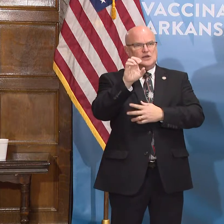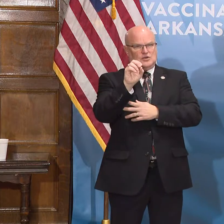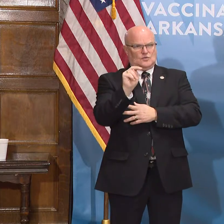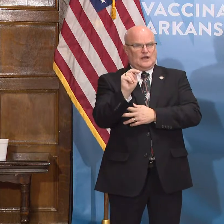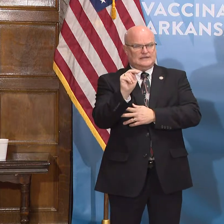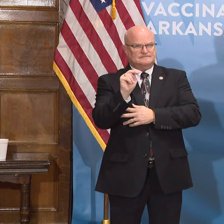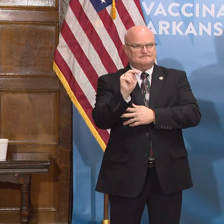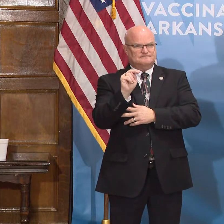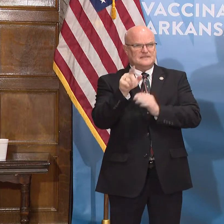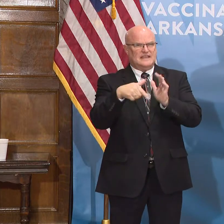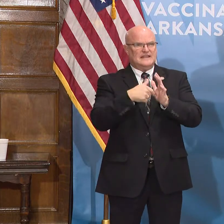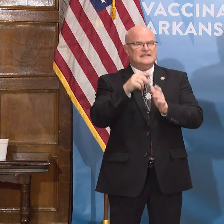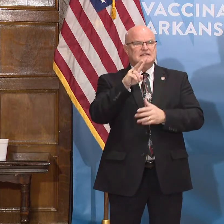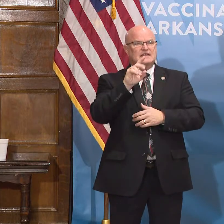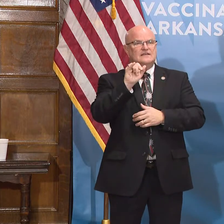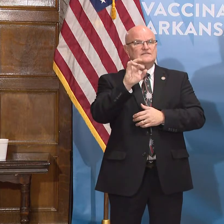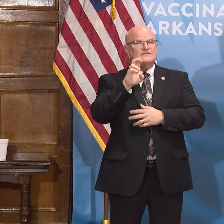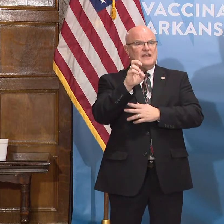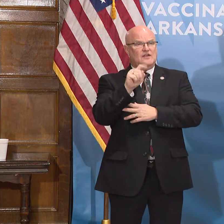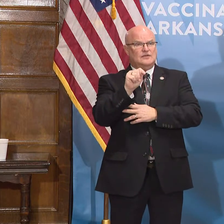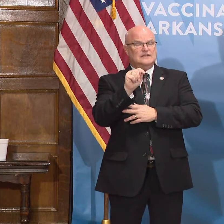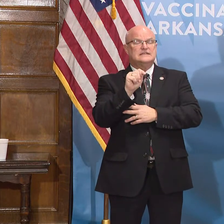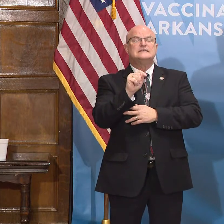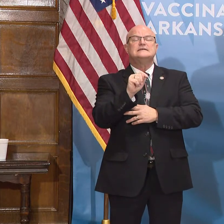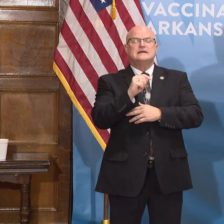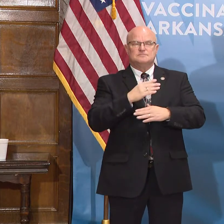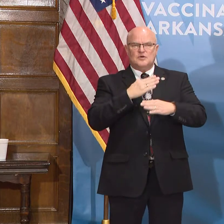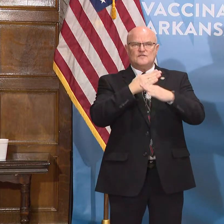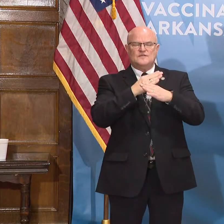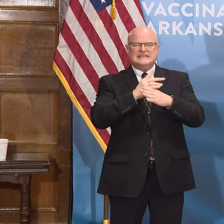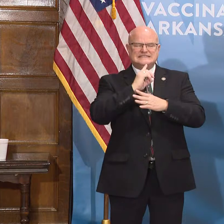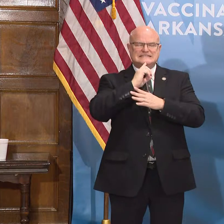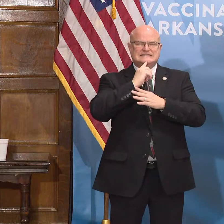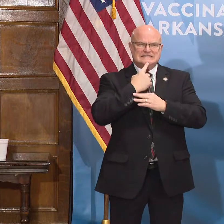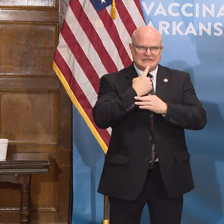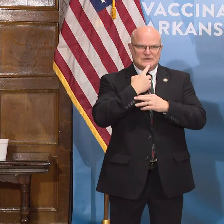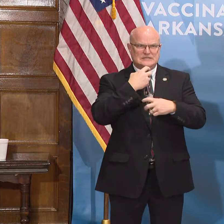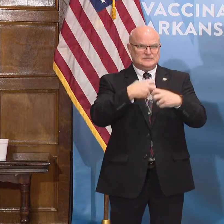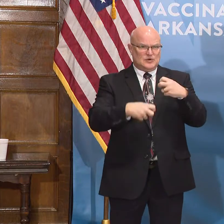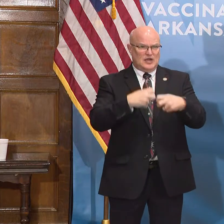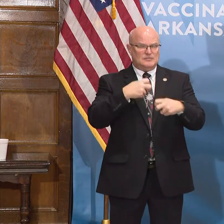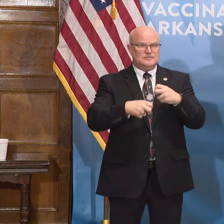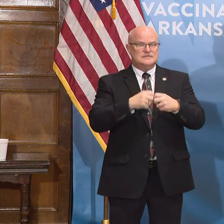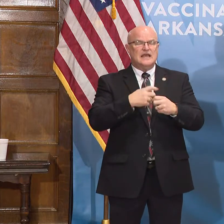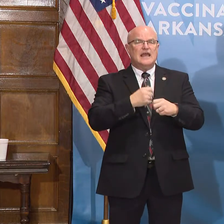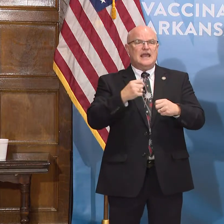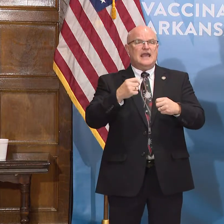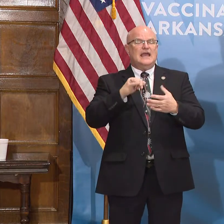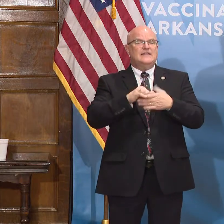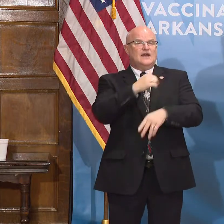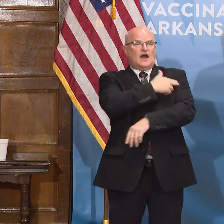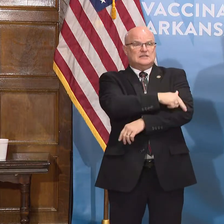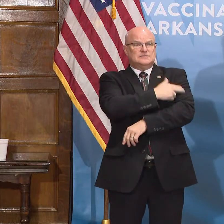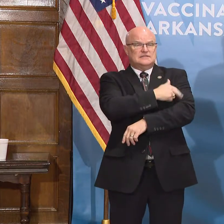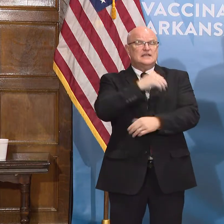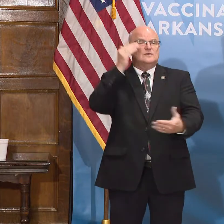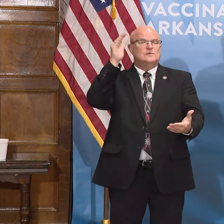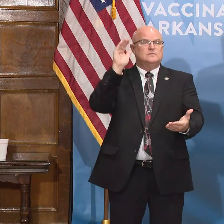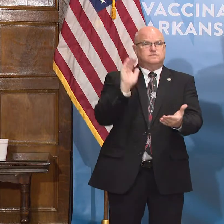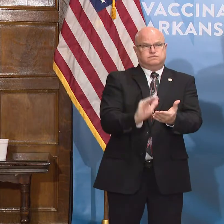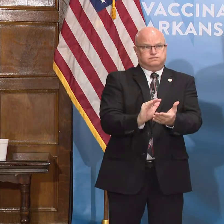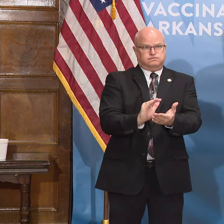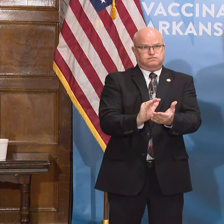this variant. They prevent serious consequences in most cases and vastly reduces